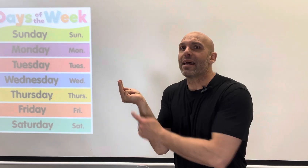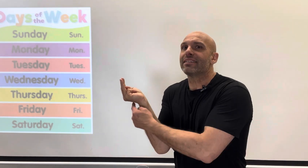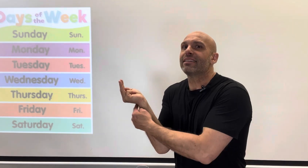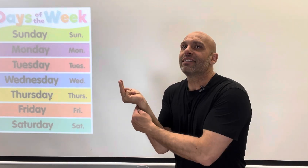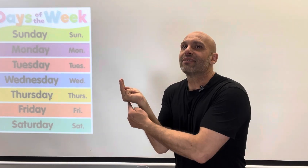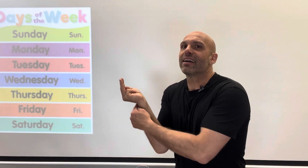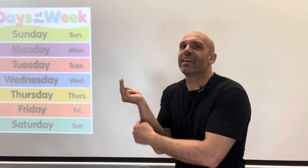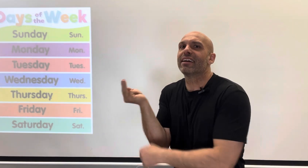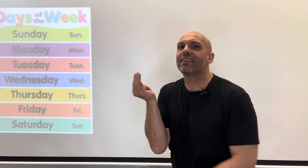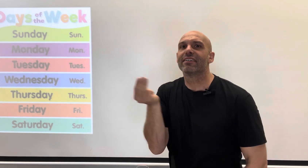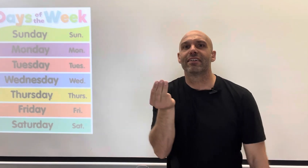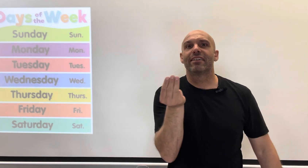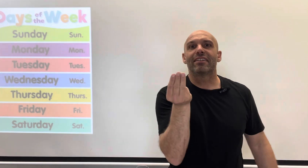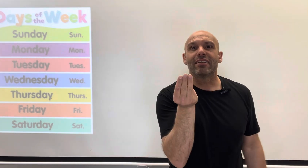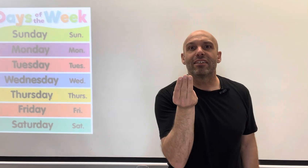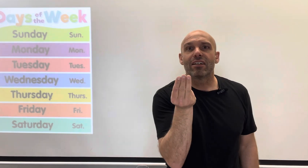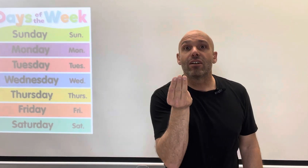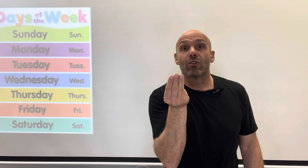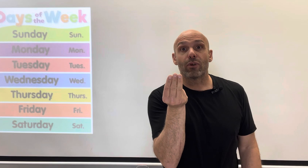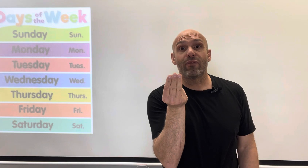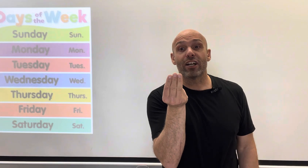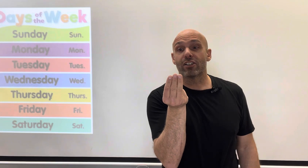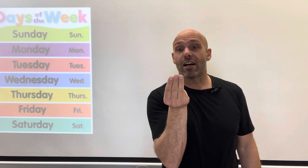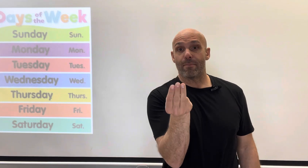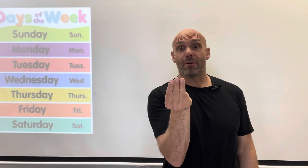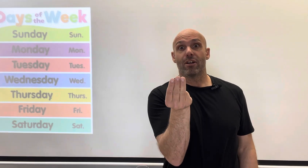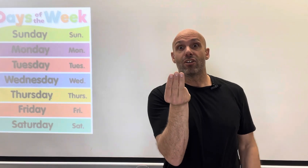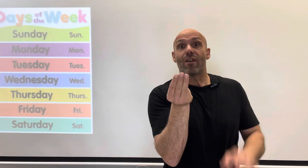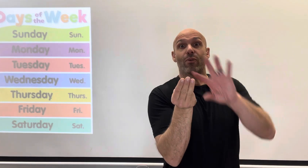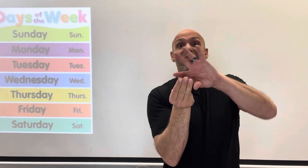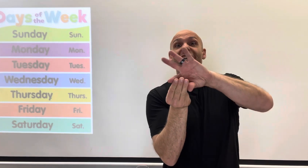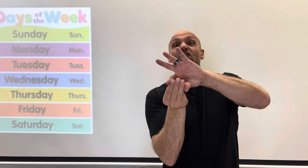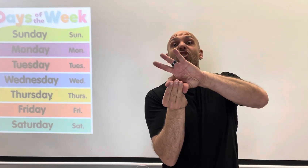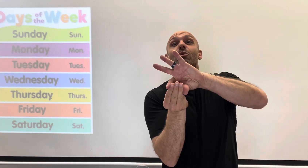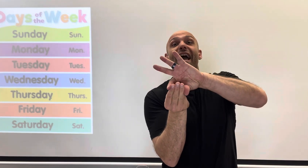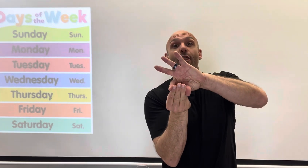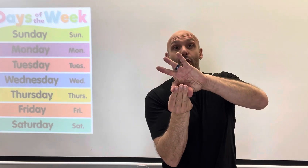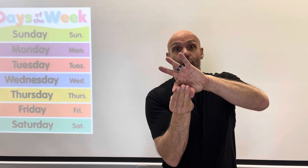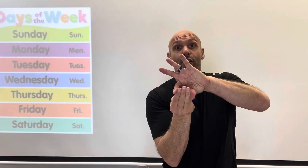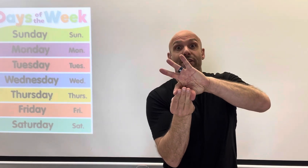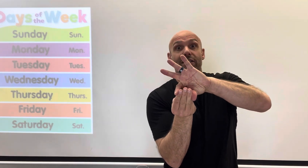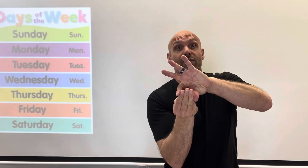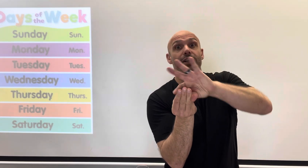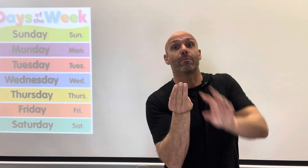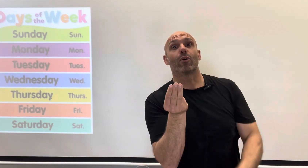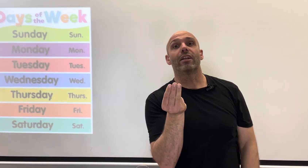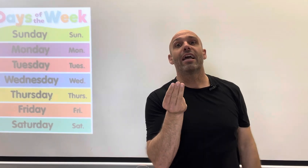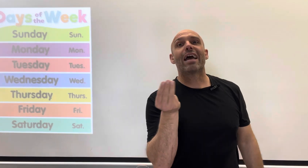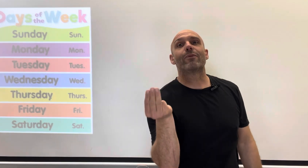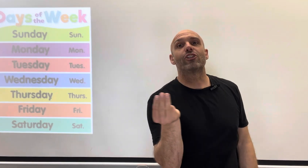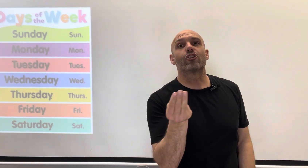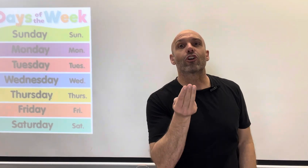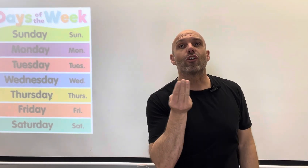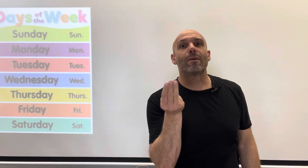bend right here? 3 fingers up, 3 fingers together. This is very important. And we circle them